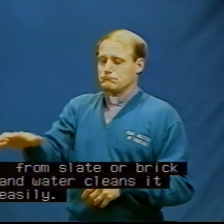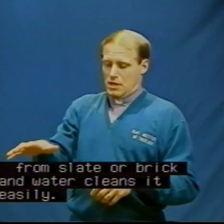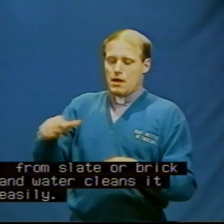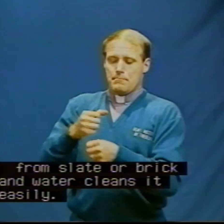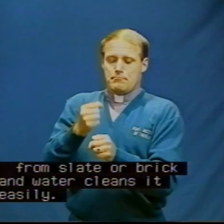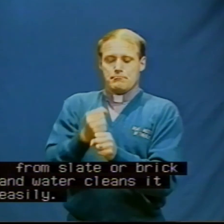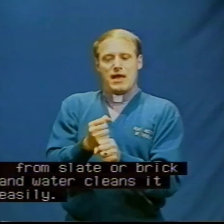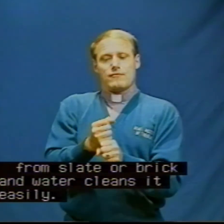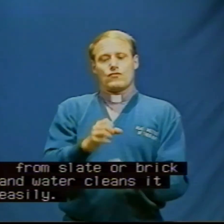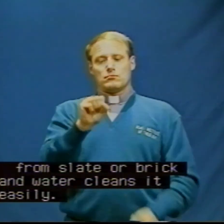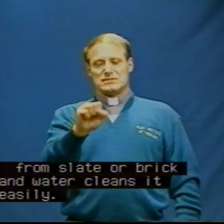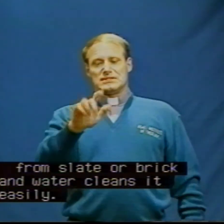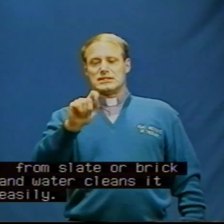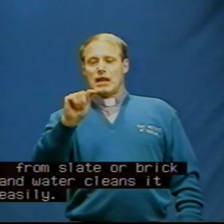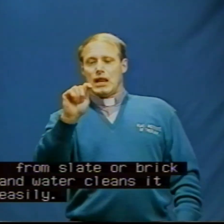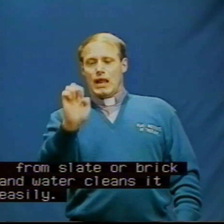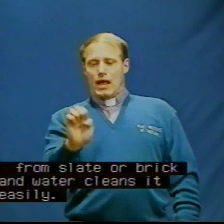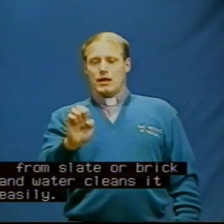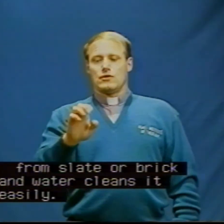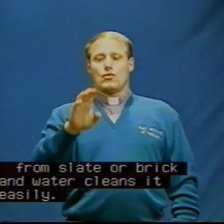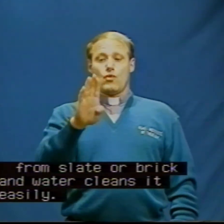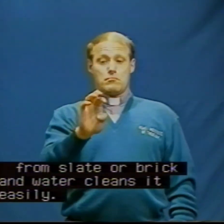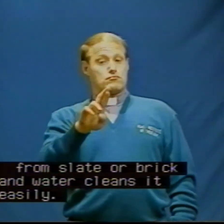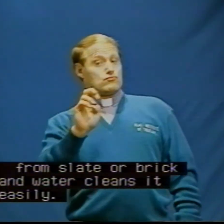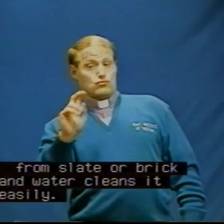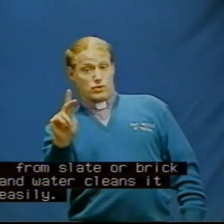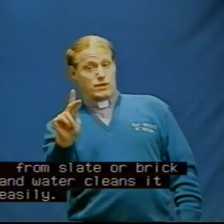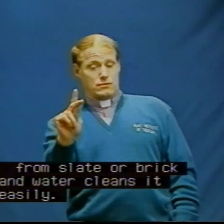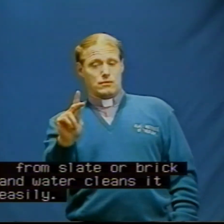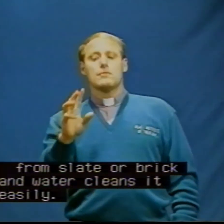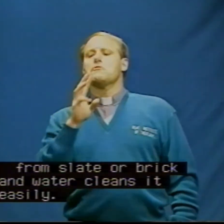from slate or brick, and water cleans it easily.